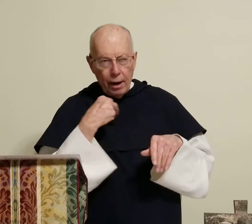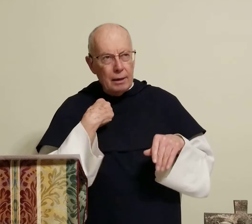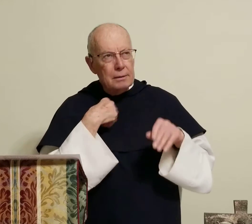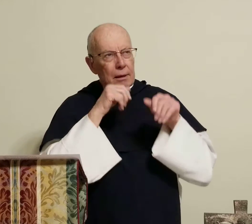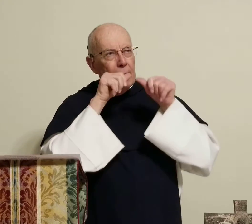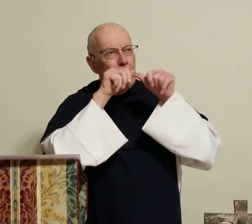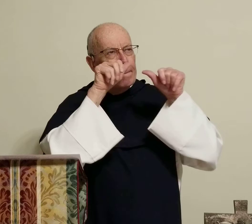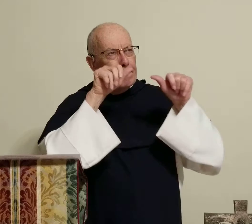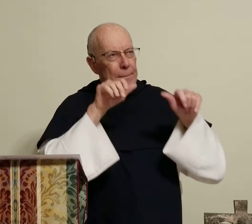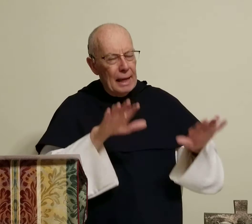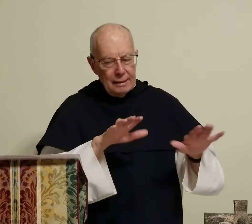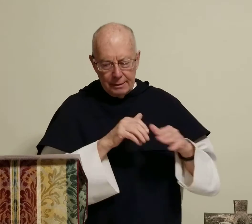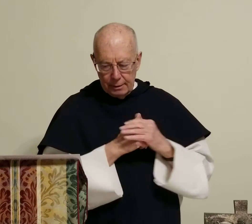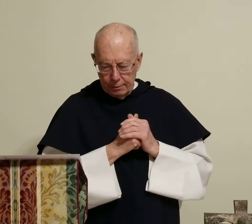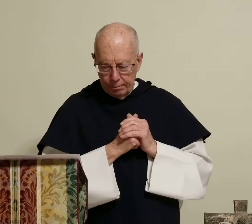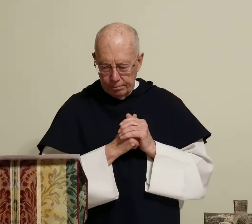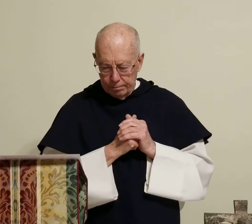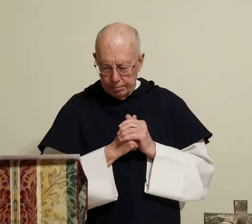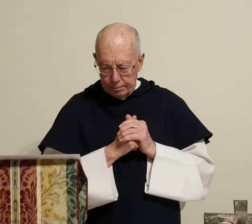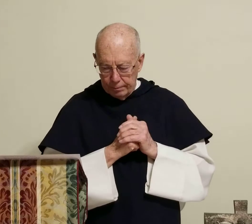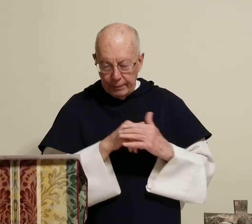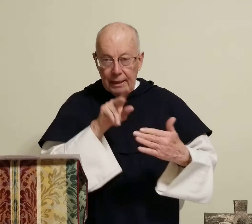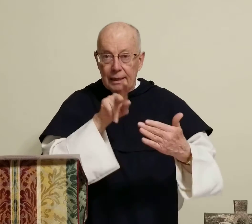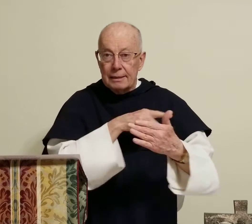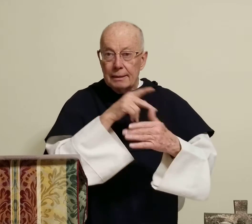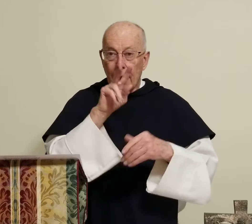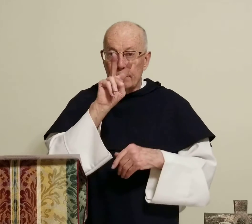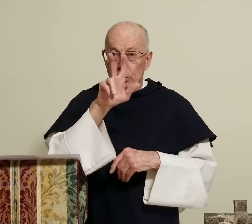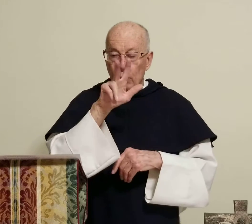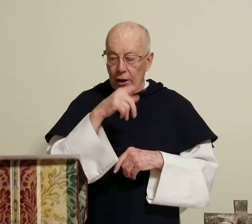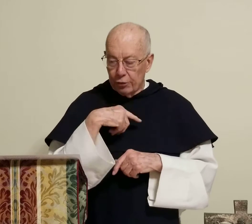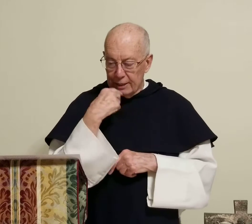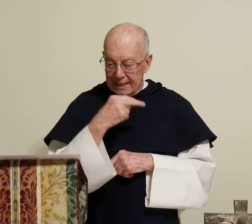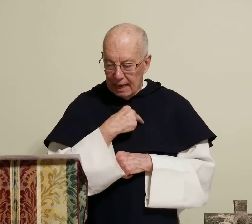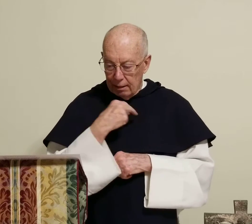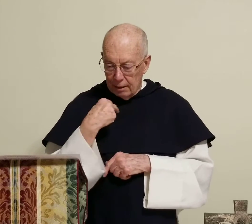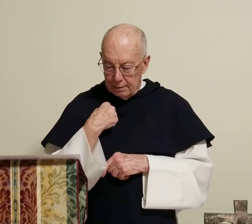love, blessing. Psalm 23 tells us,